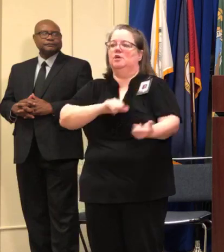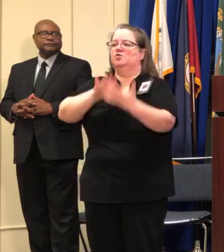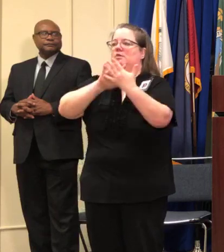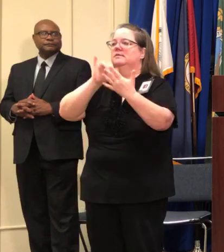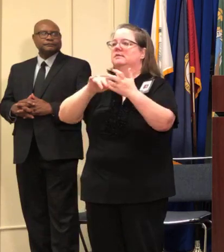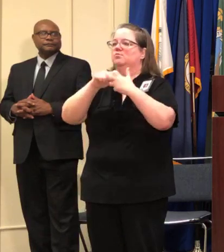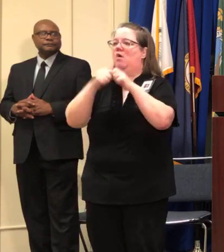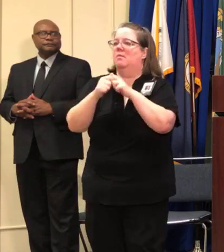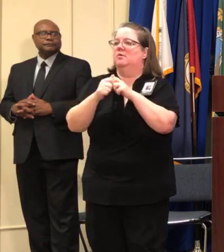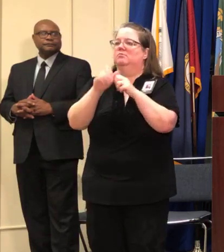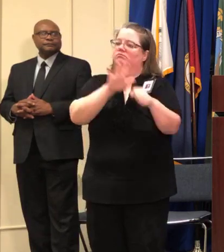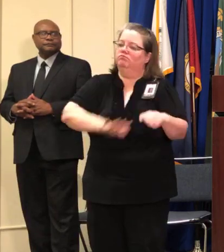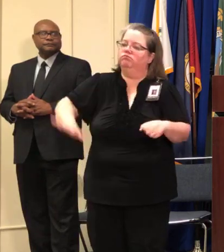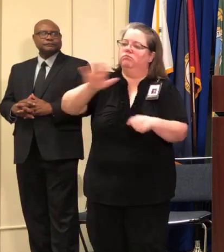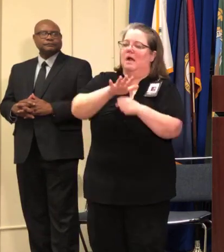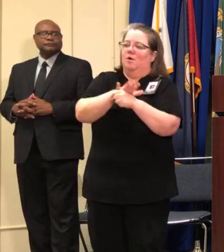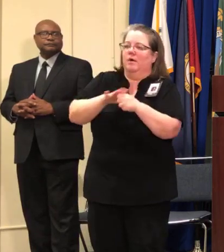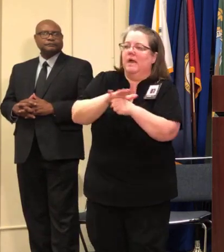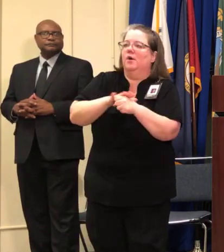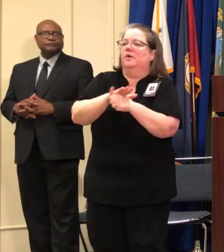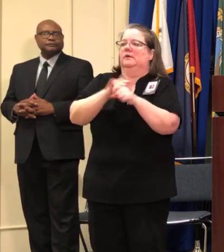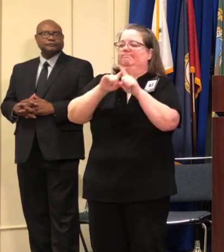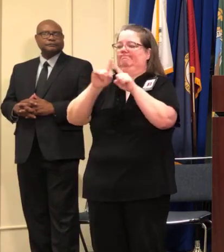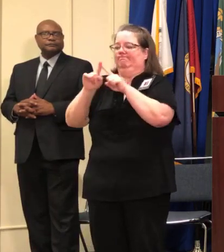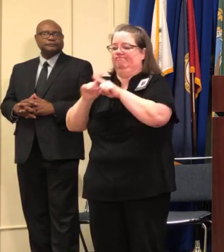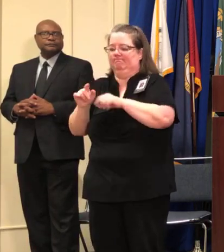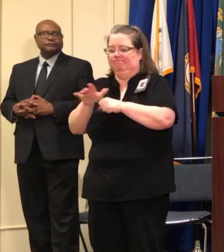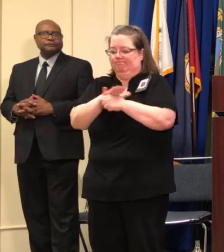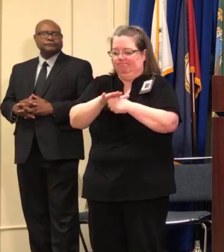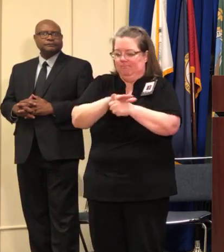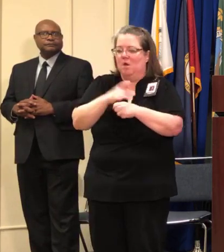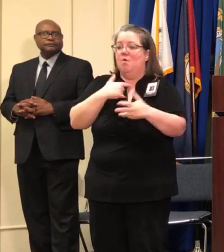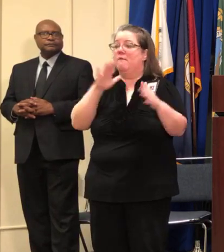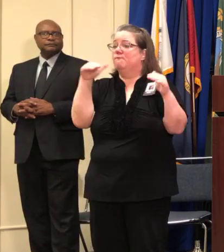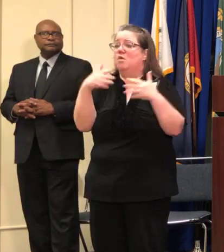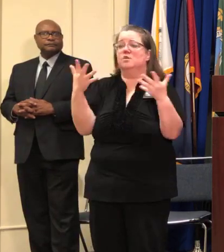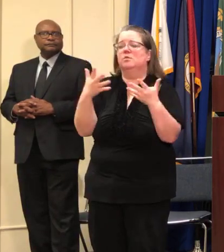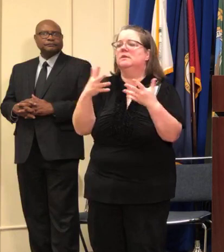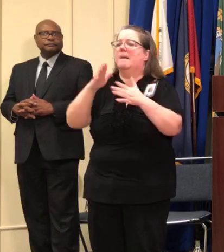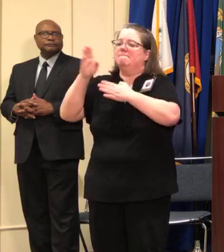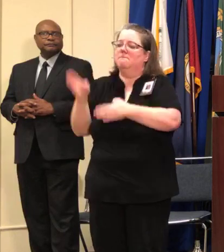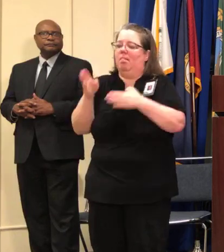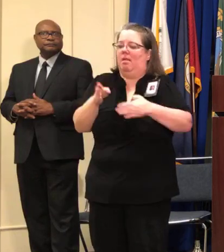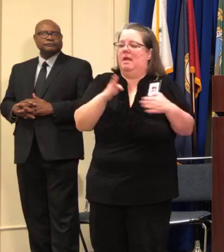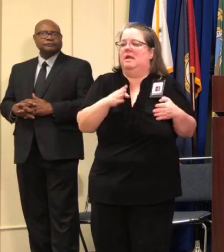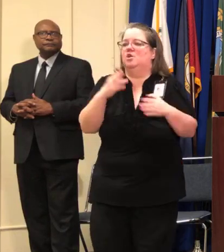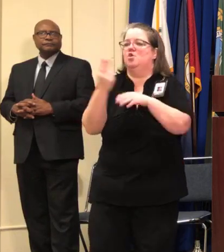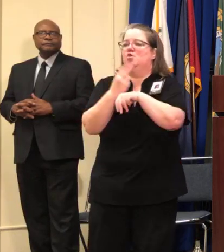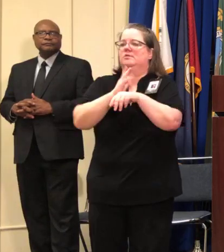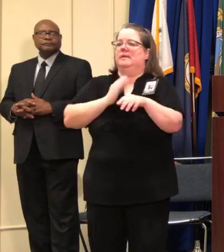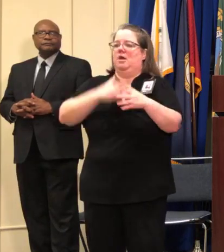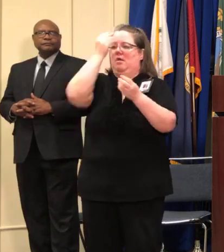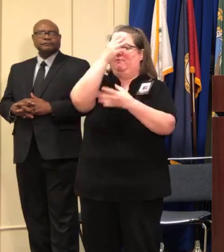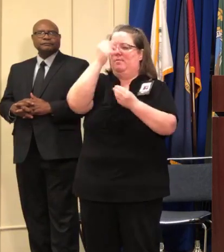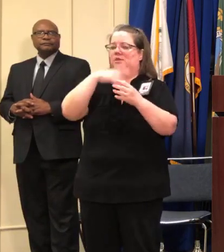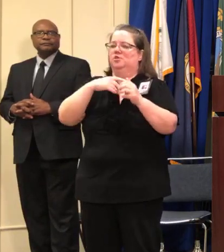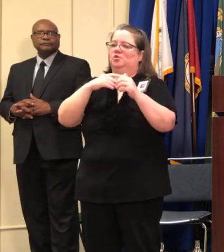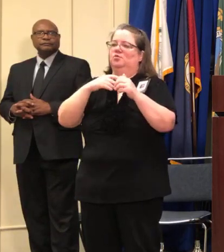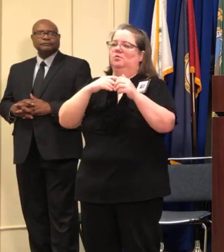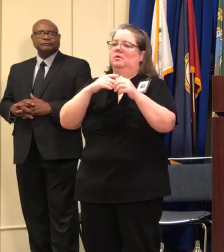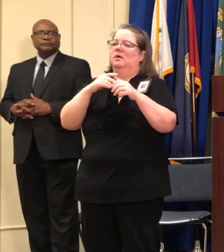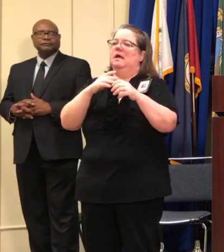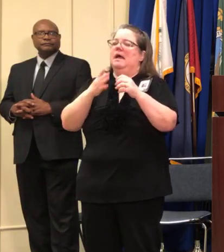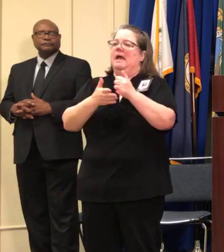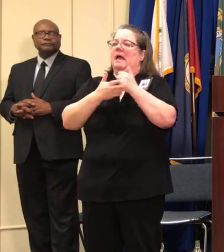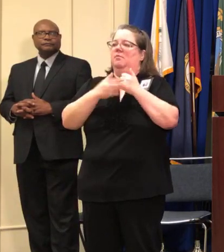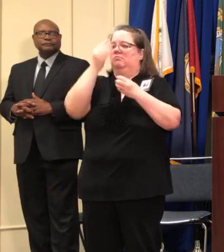across the city, the county, and multiple municipalities. So it's about staying focused on strategy and using data to drive our decisions.